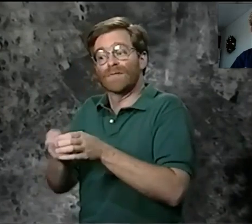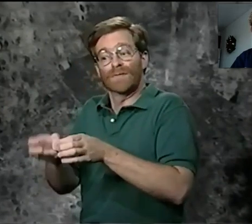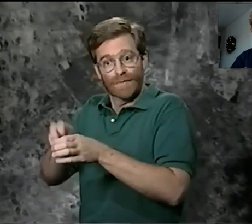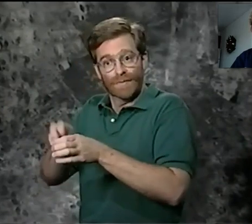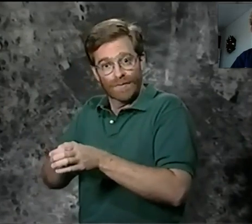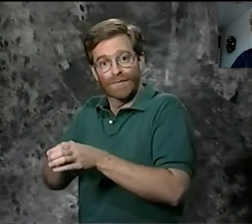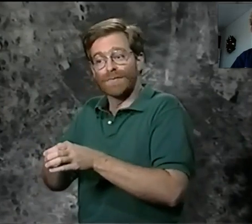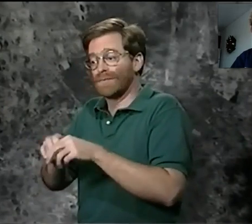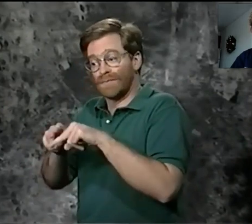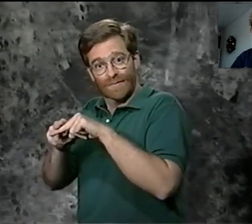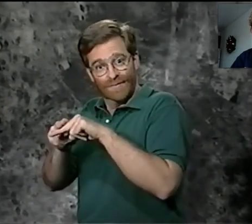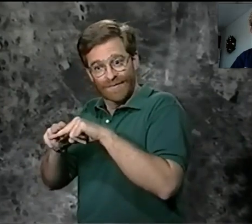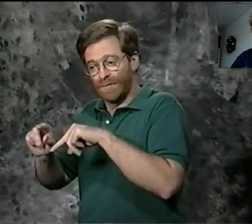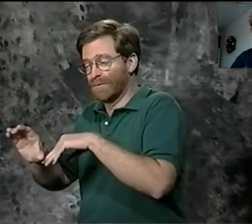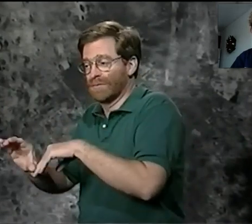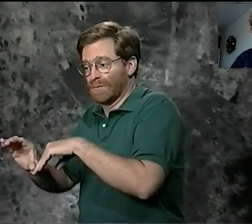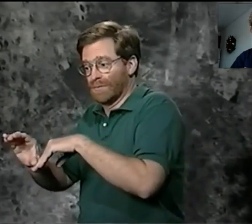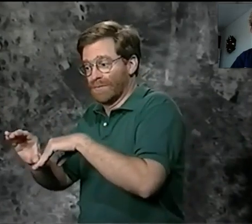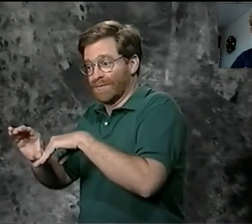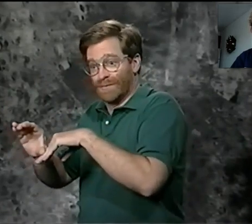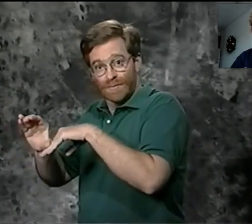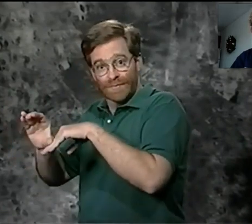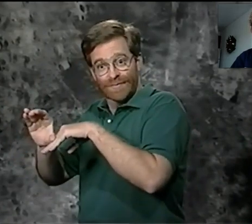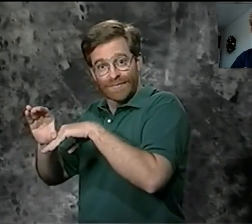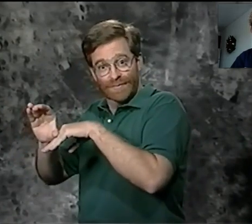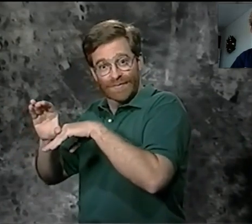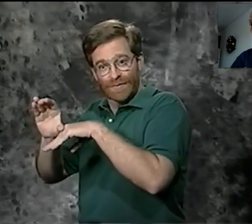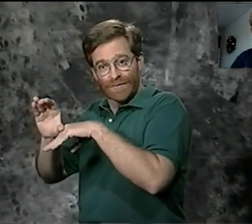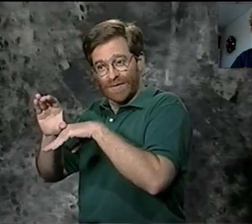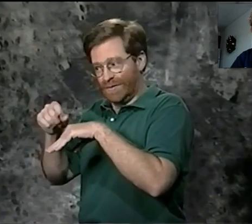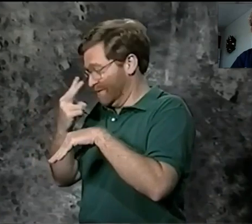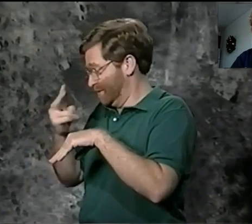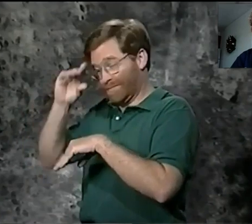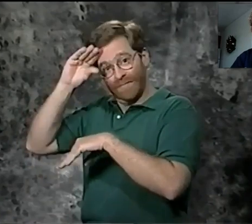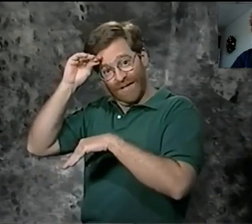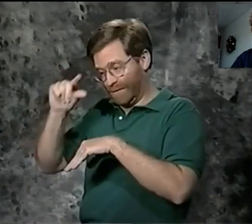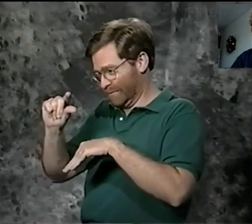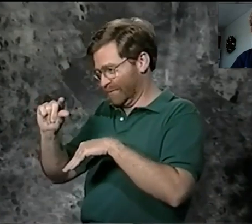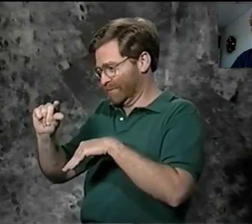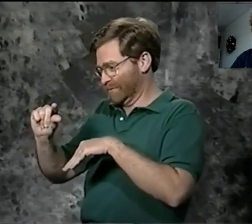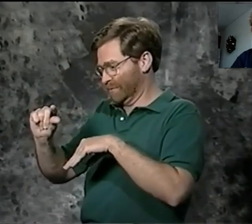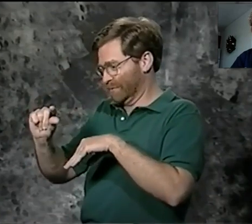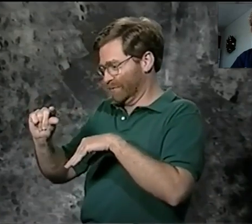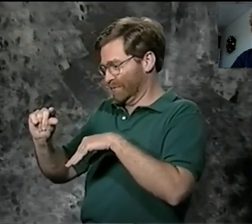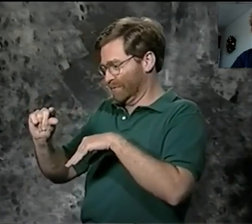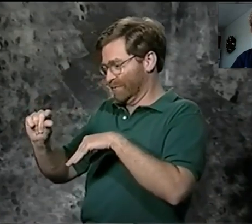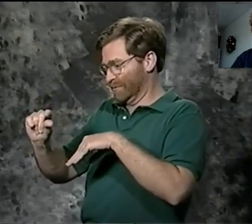So we said our goodbyes, we got on the train. We start heading up. And we see the boy getting